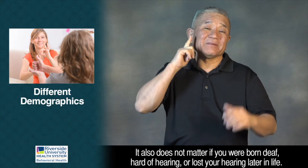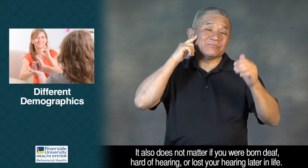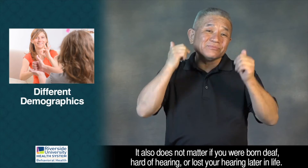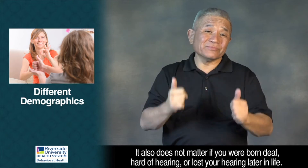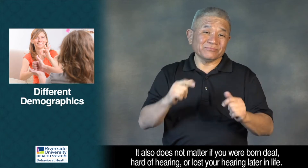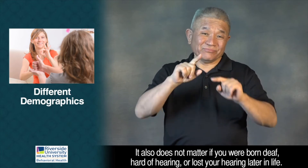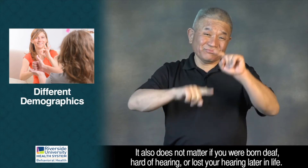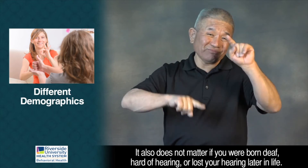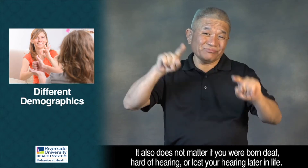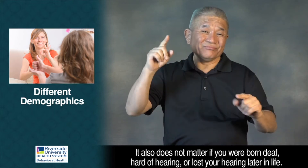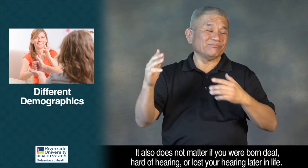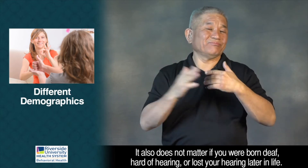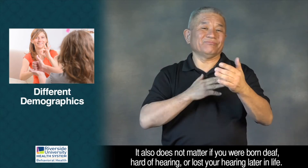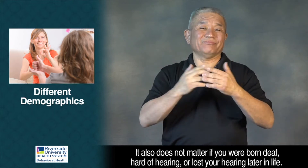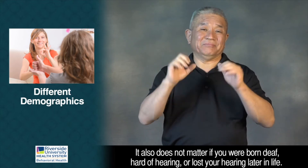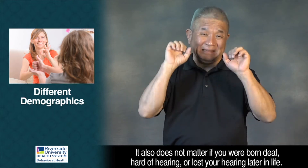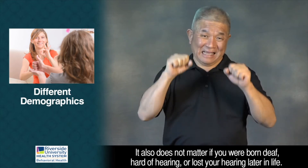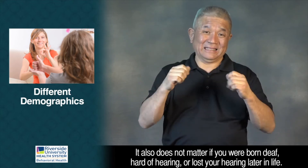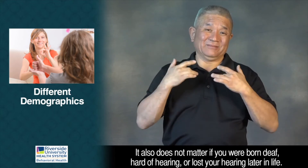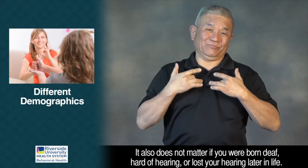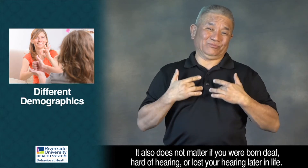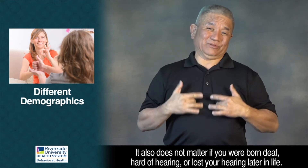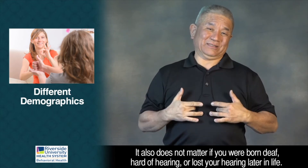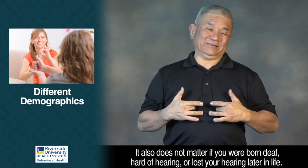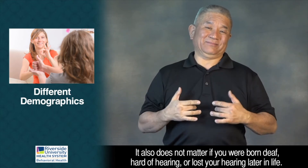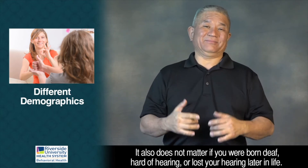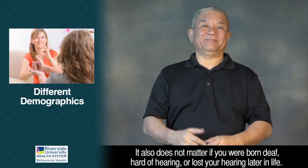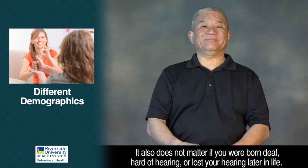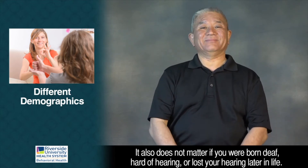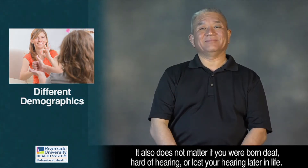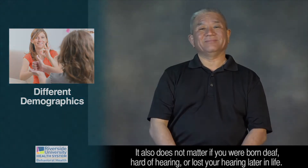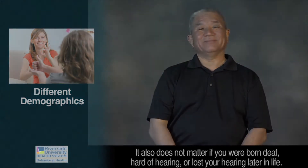deaf, hard of hearing, or lost your hearing later in life.